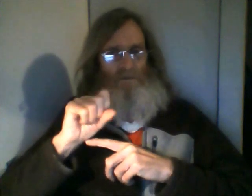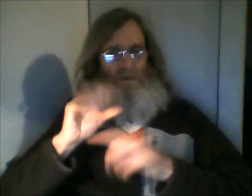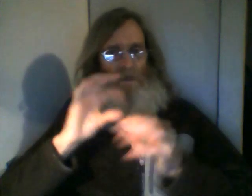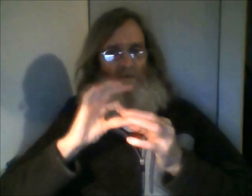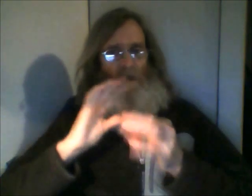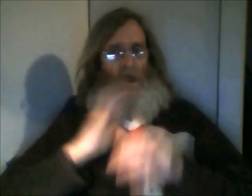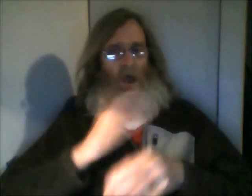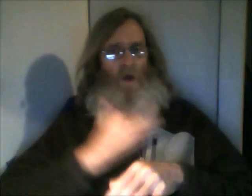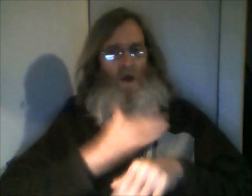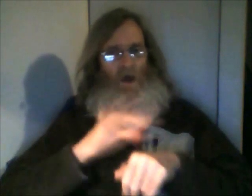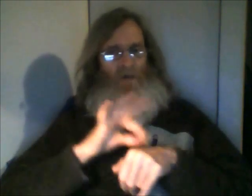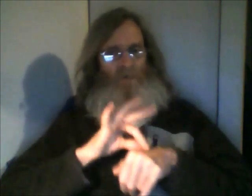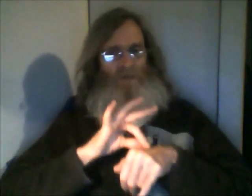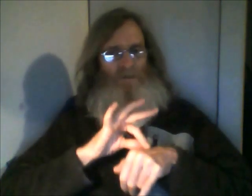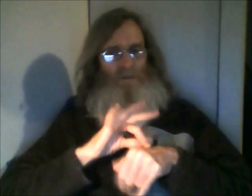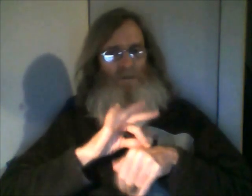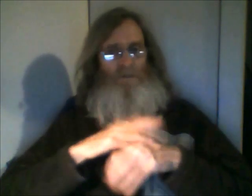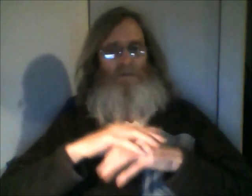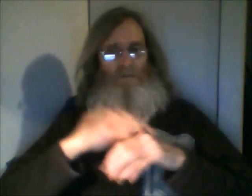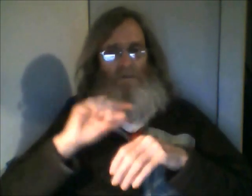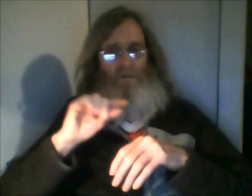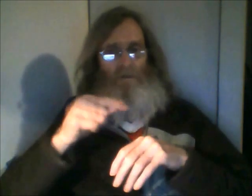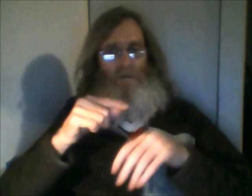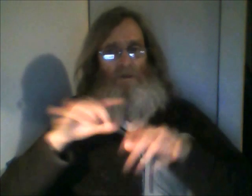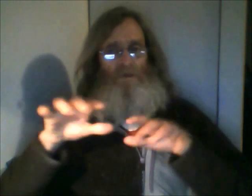The bicycle frame now goes onto an inspection table.